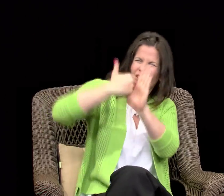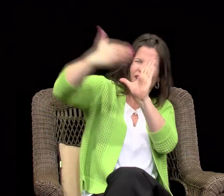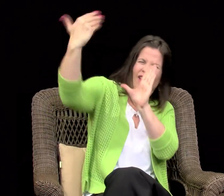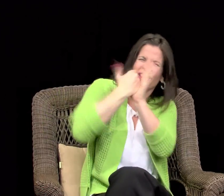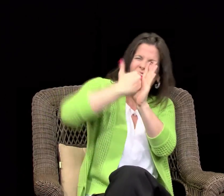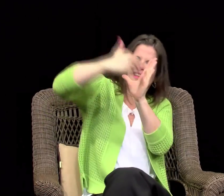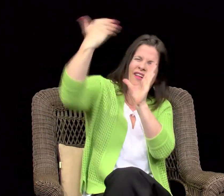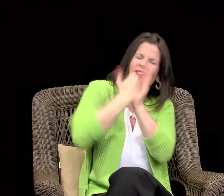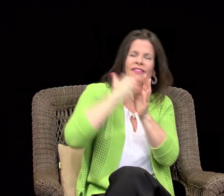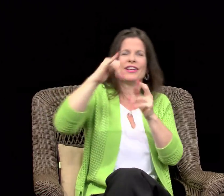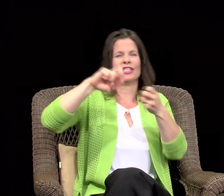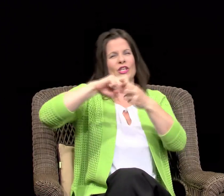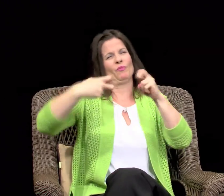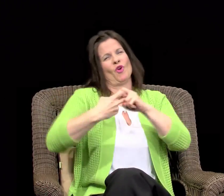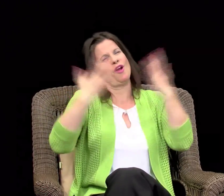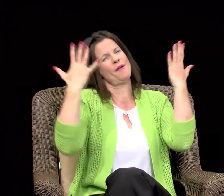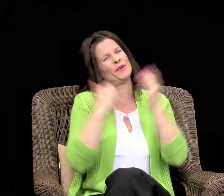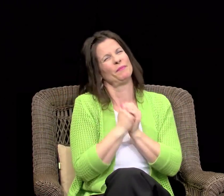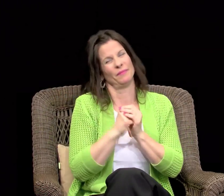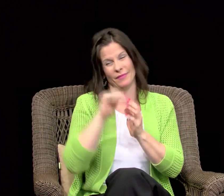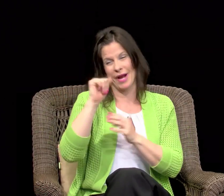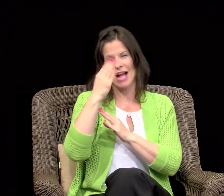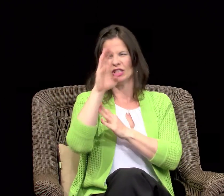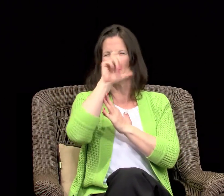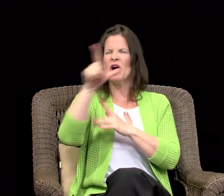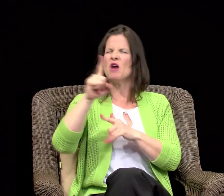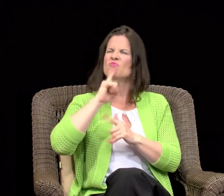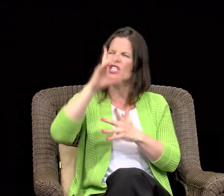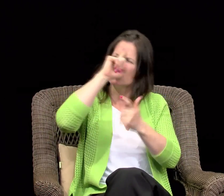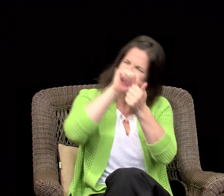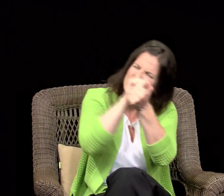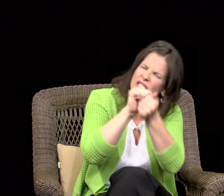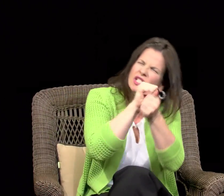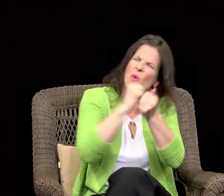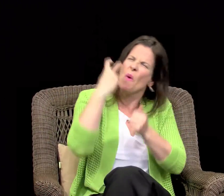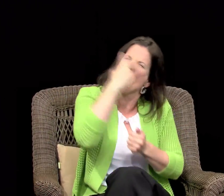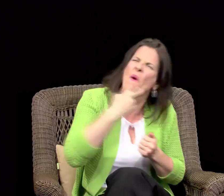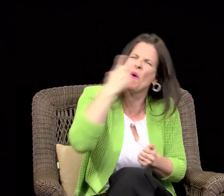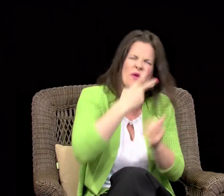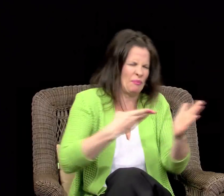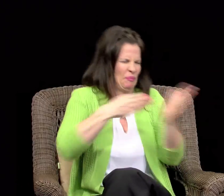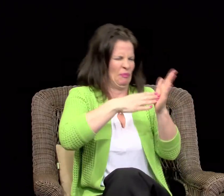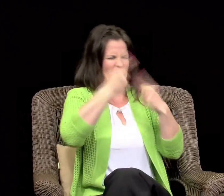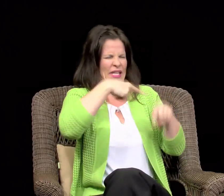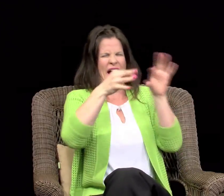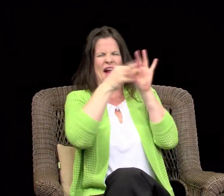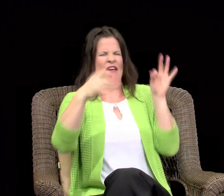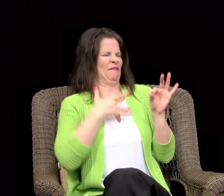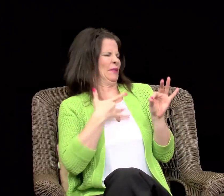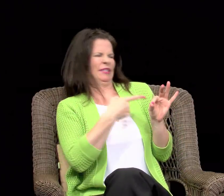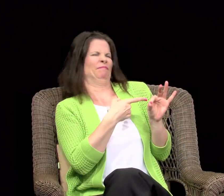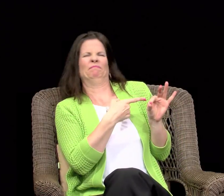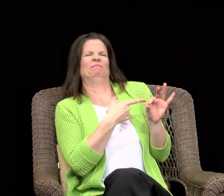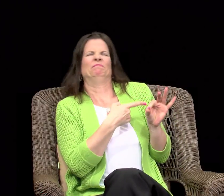is functioning fine without this intrusion from an oralistic way of